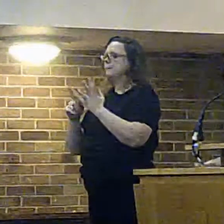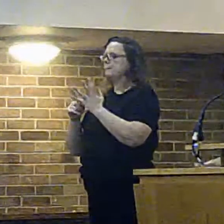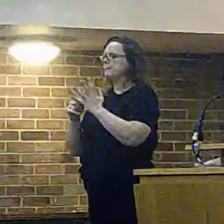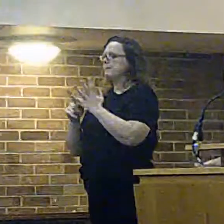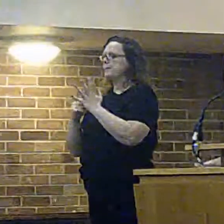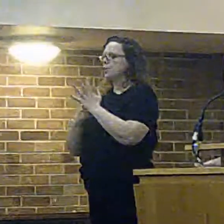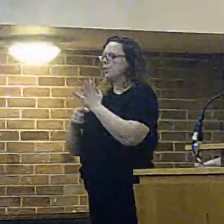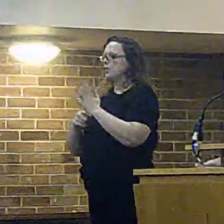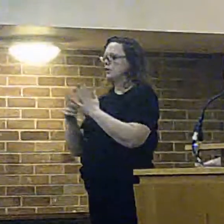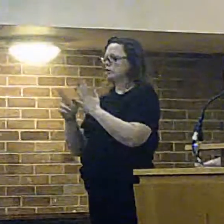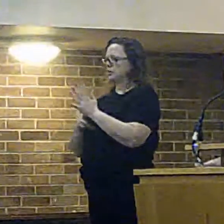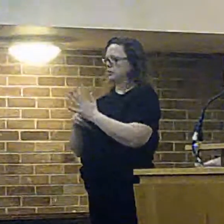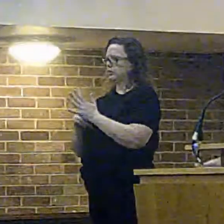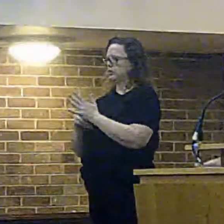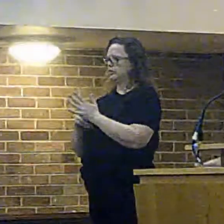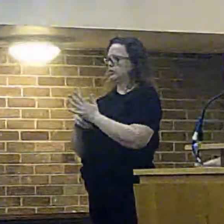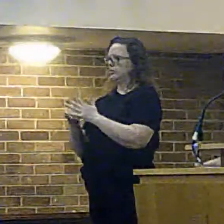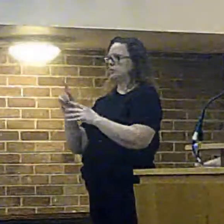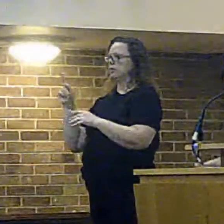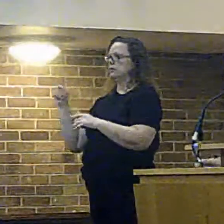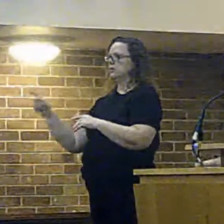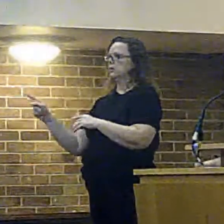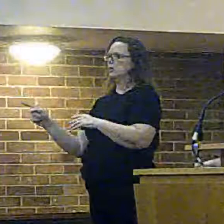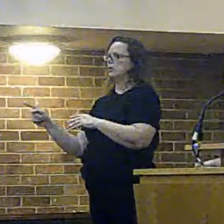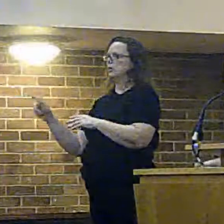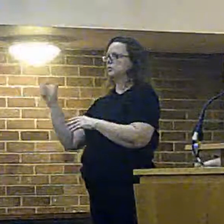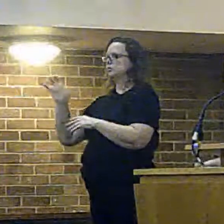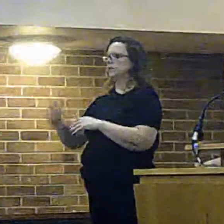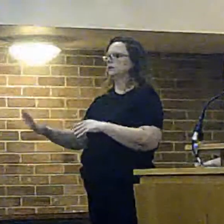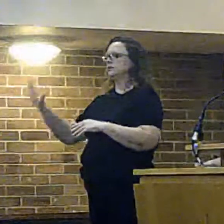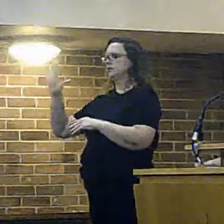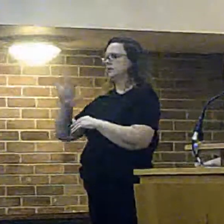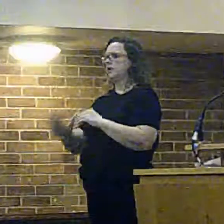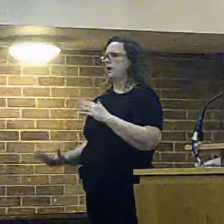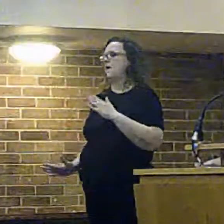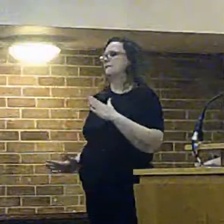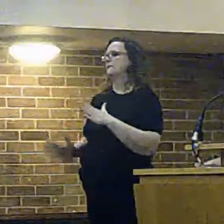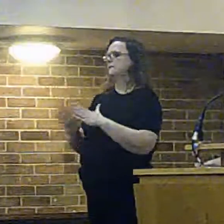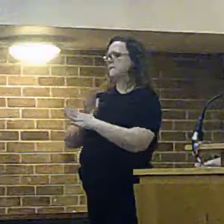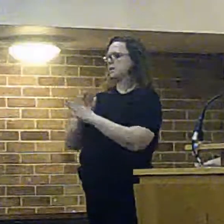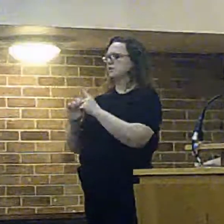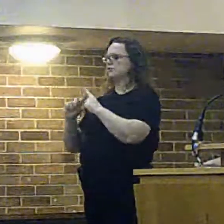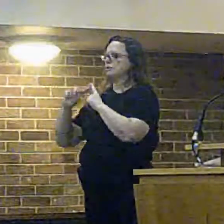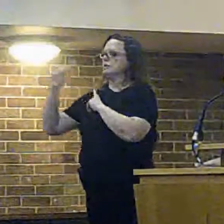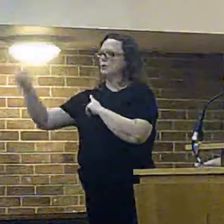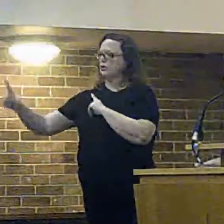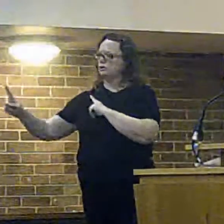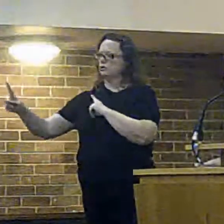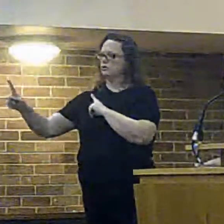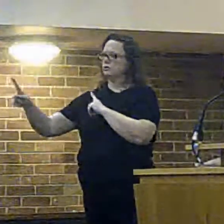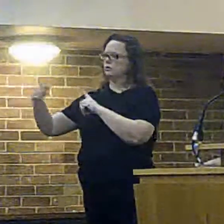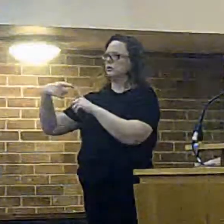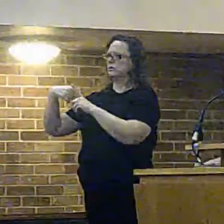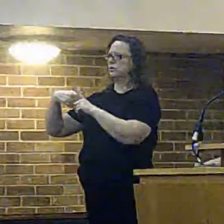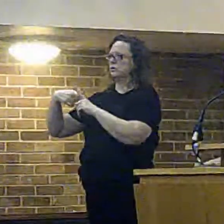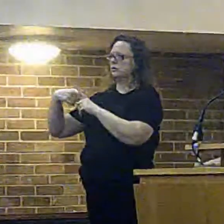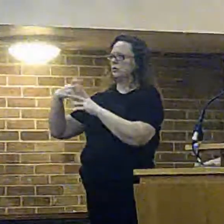response to Cronton over in Knowsley, which is in Merseyside, but Widnes is as near, in